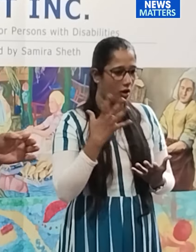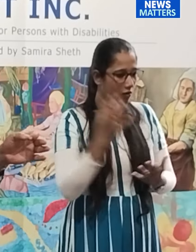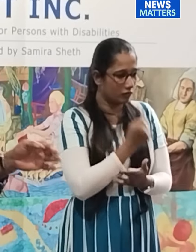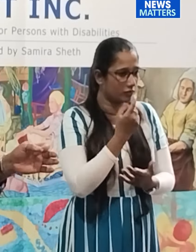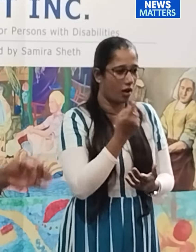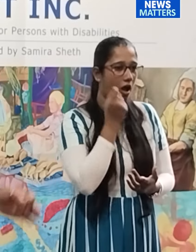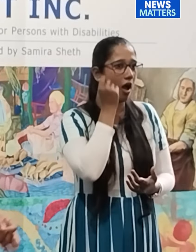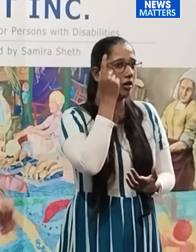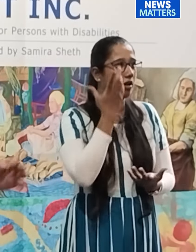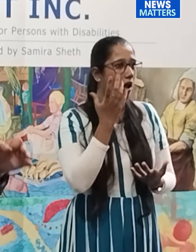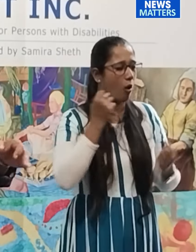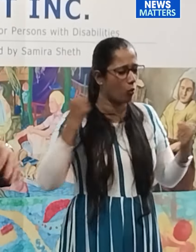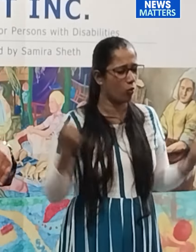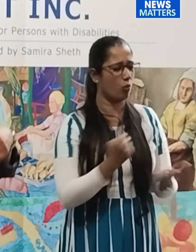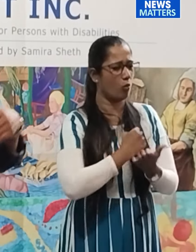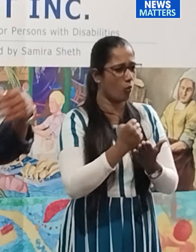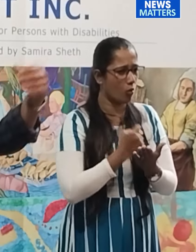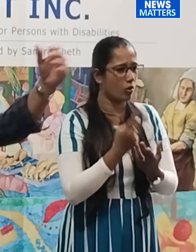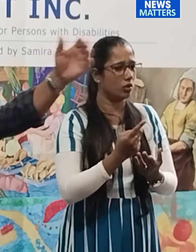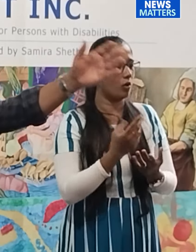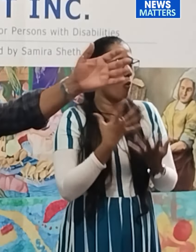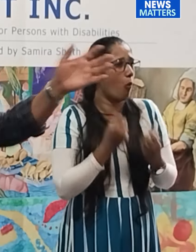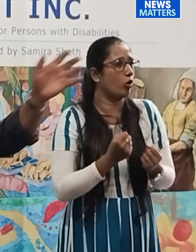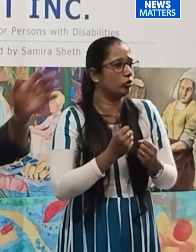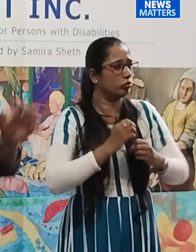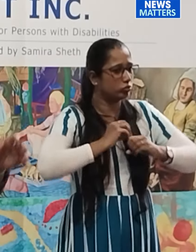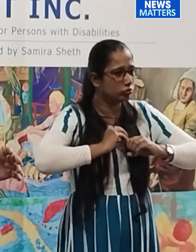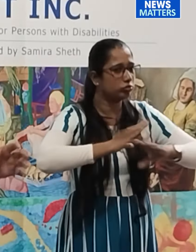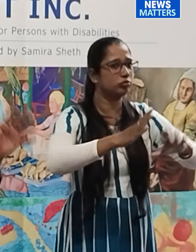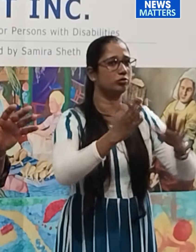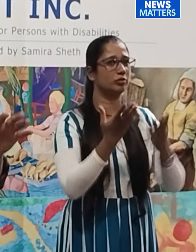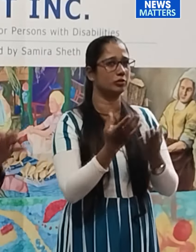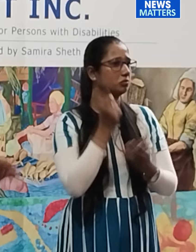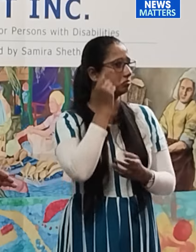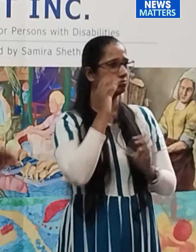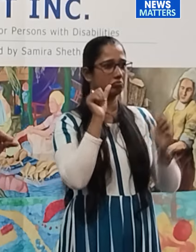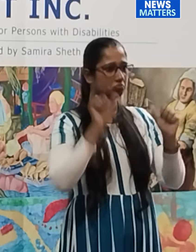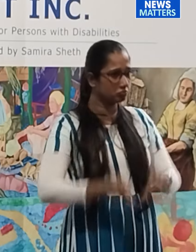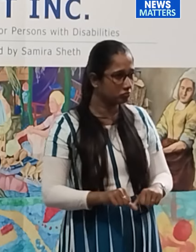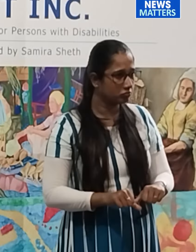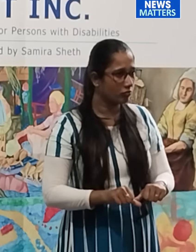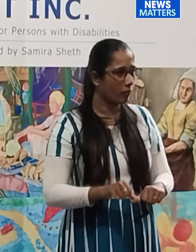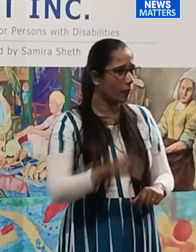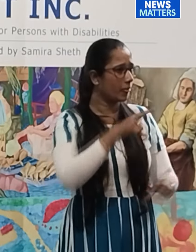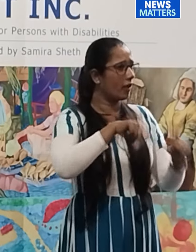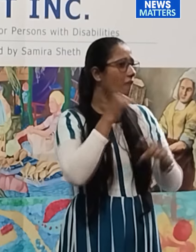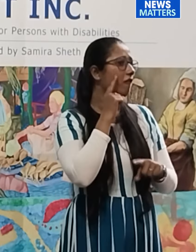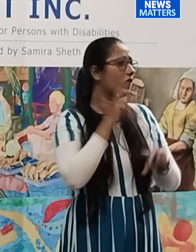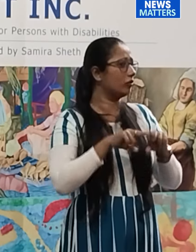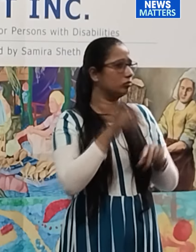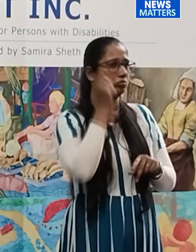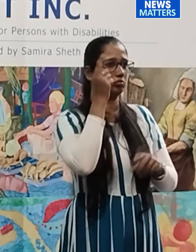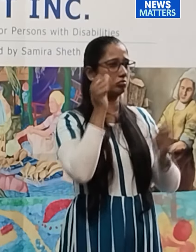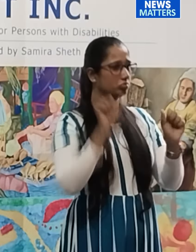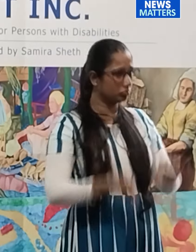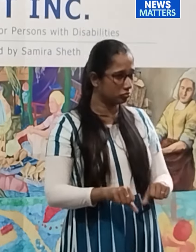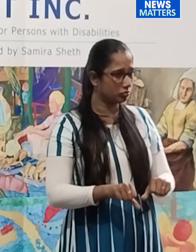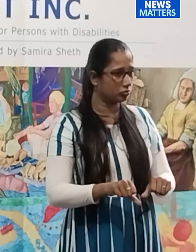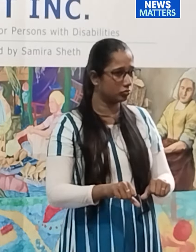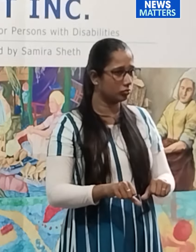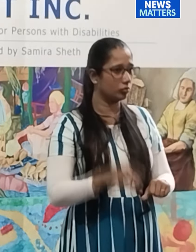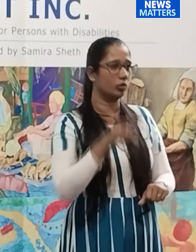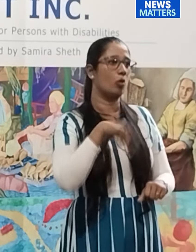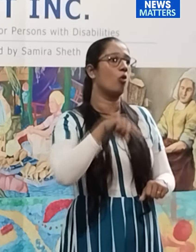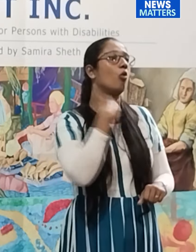that they have put in and what the message that they want to pass on, if anybody who doesn't understand this, whom to call